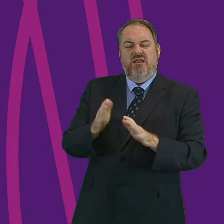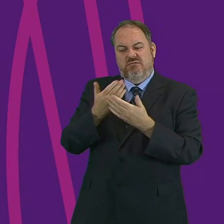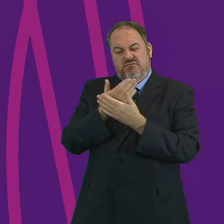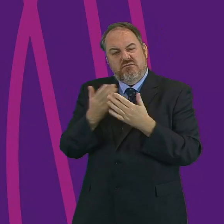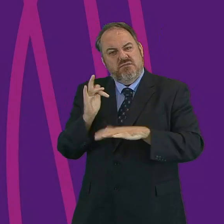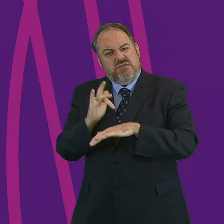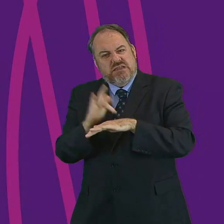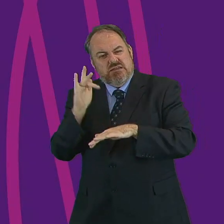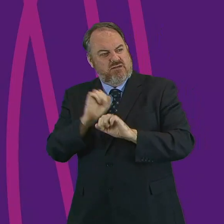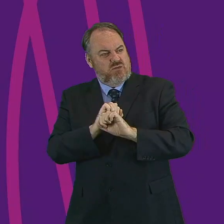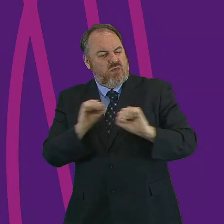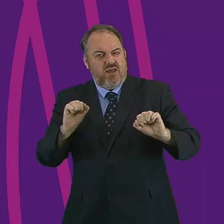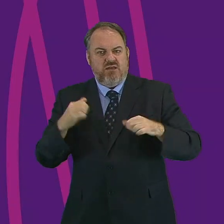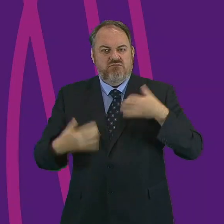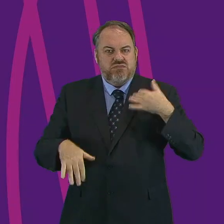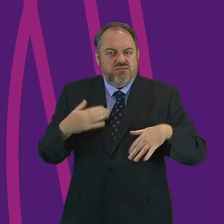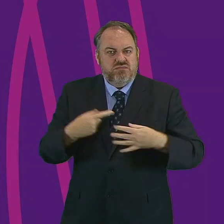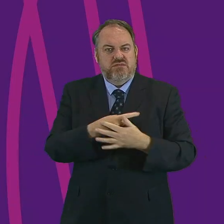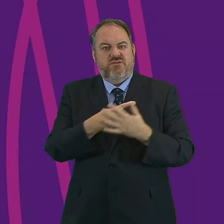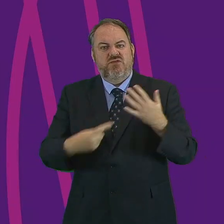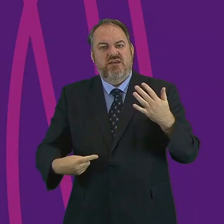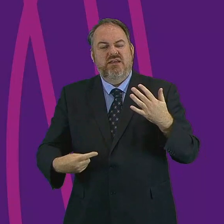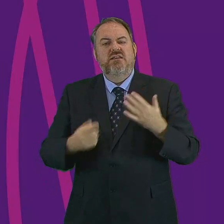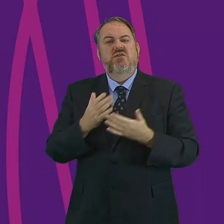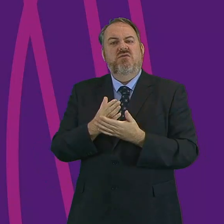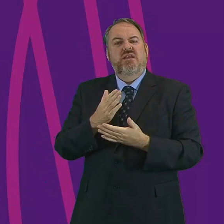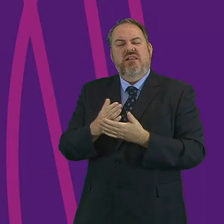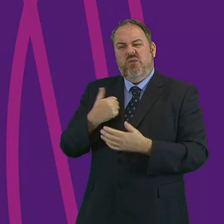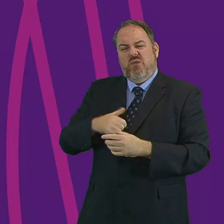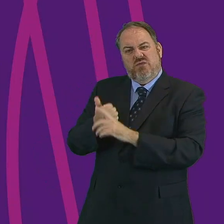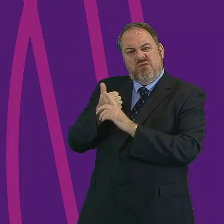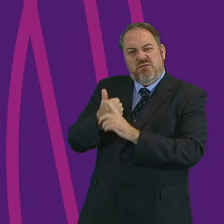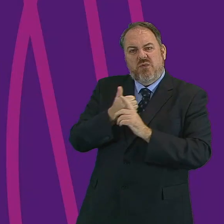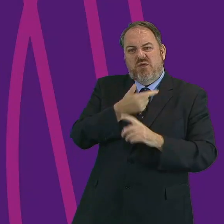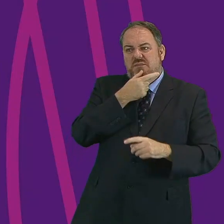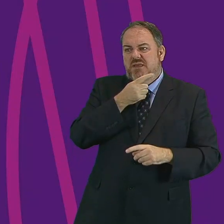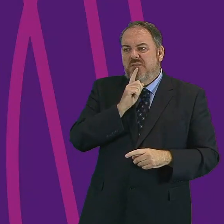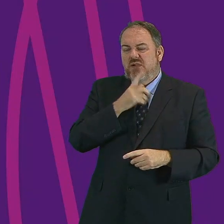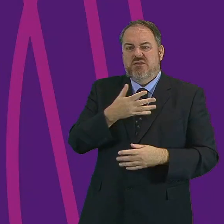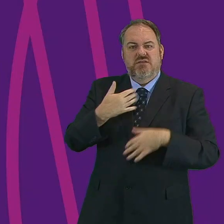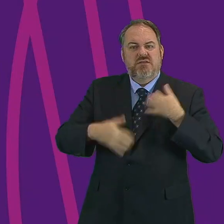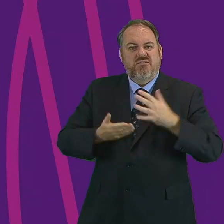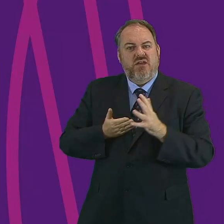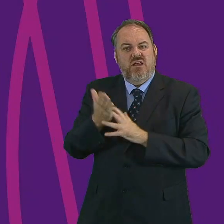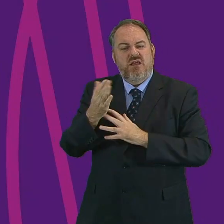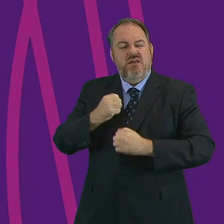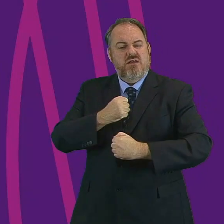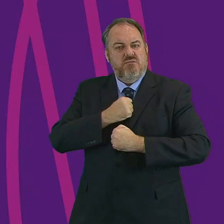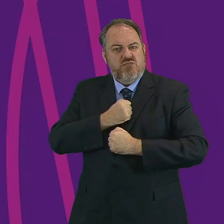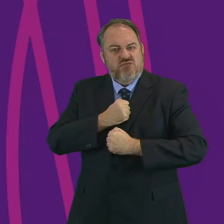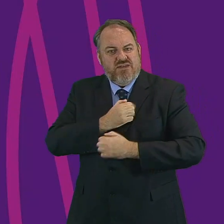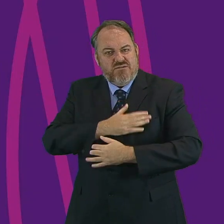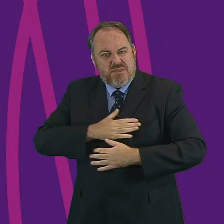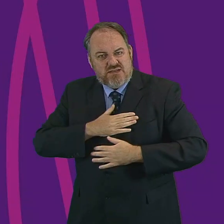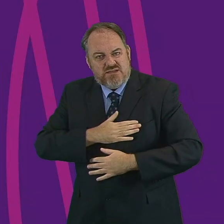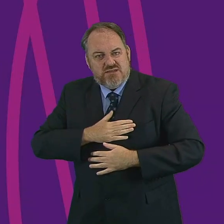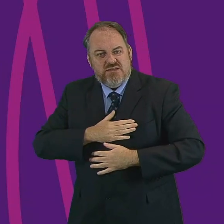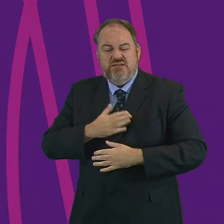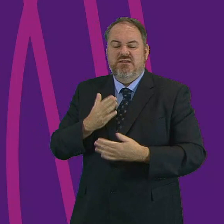Scotland. The Victim Support Scotland Support for Families Bereaved by Crime Service launched in April 2018,